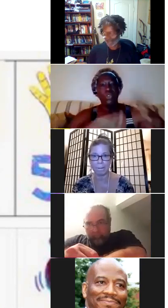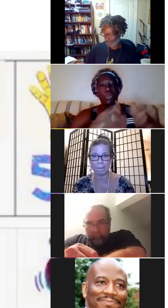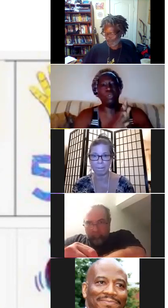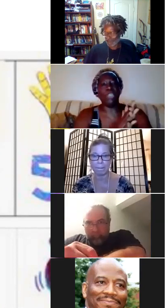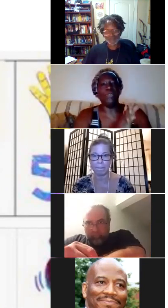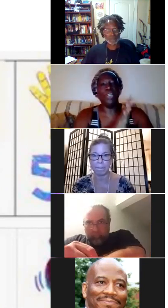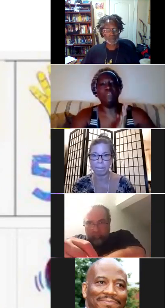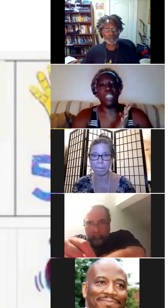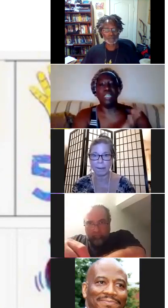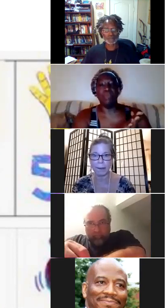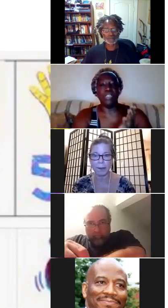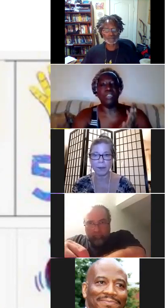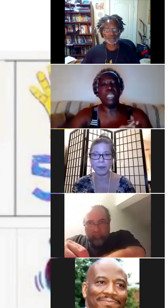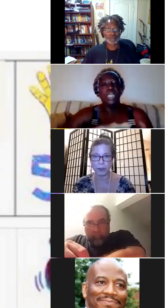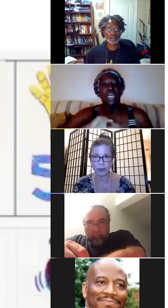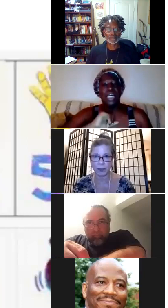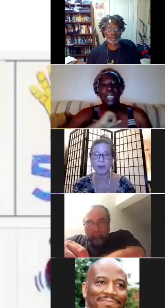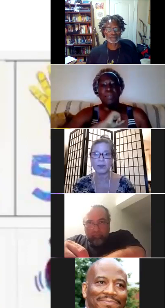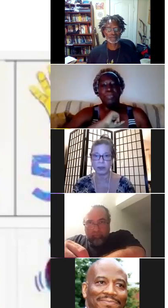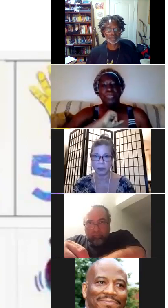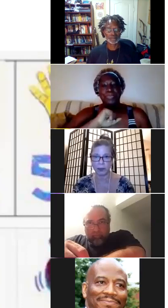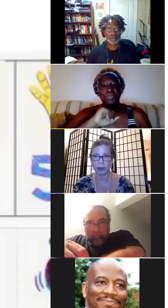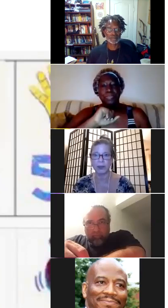just a quick review over the numbers.